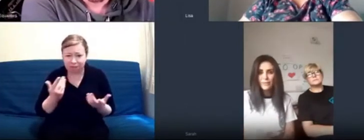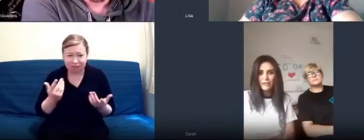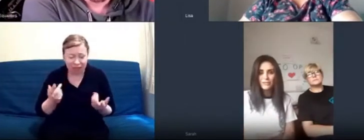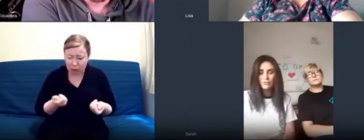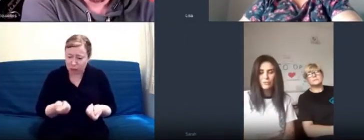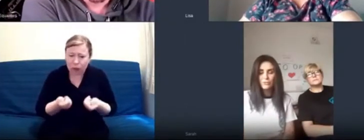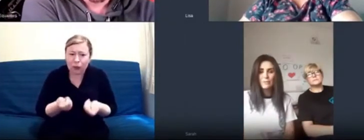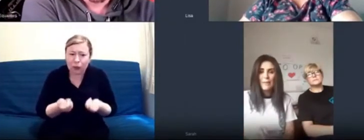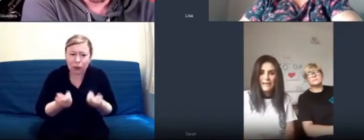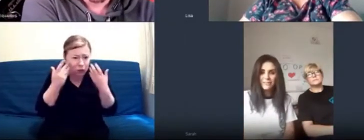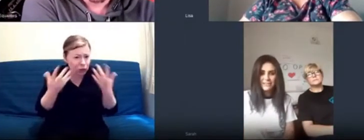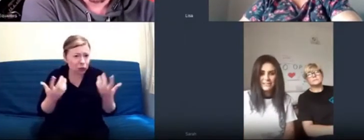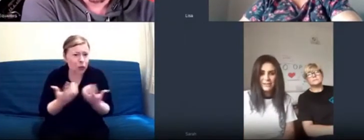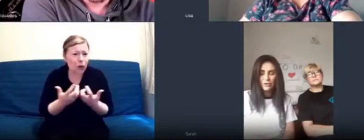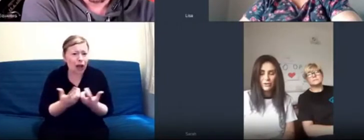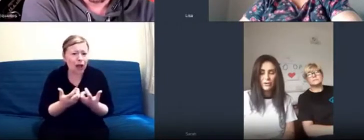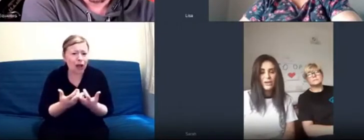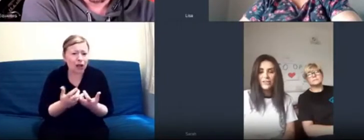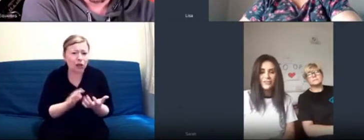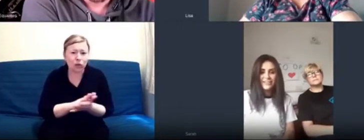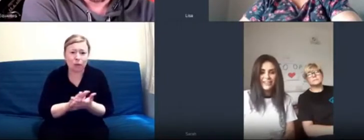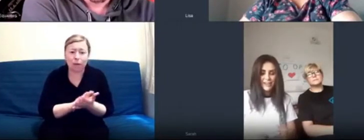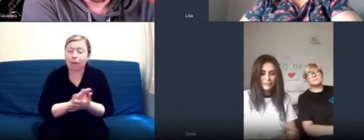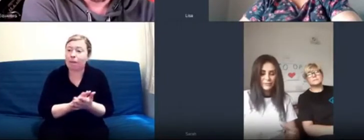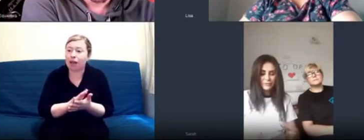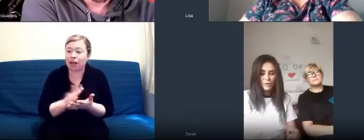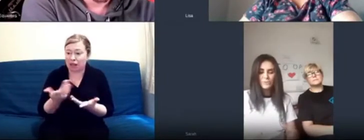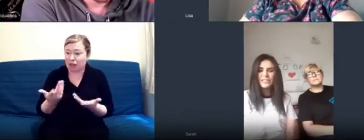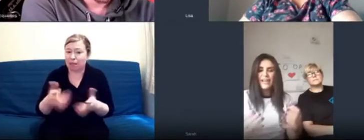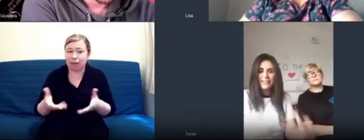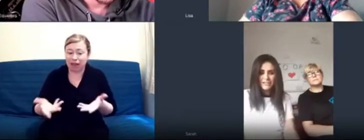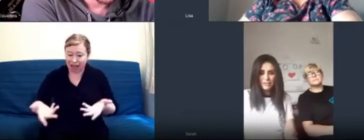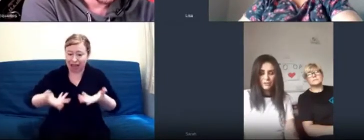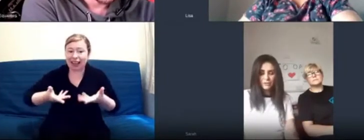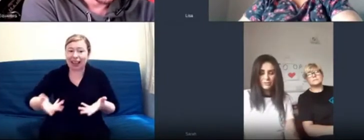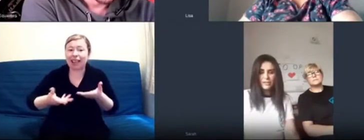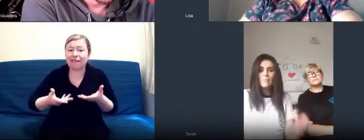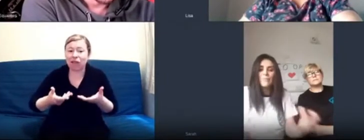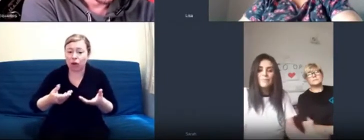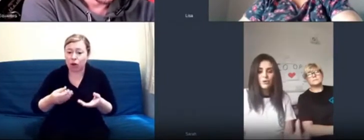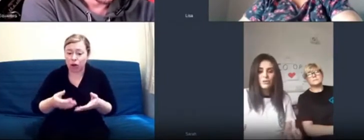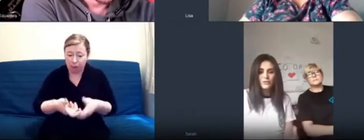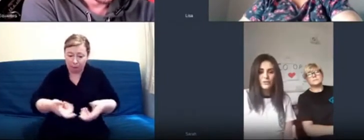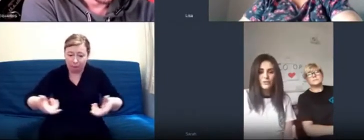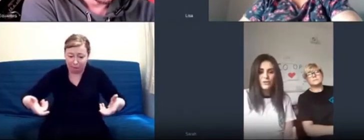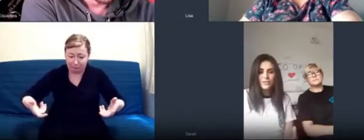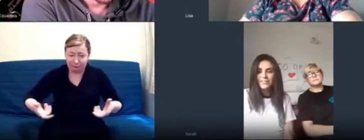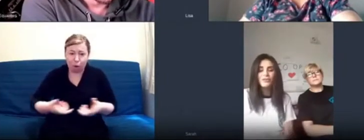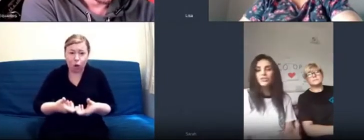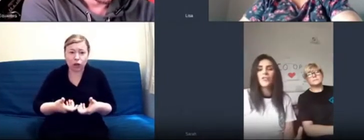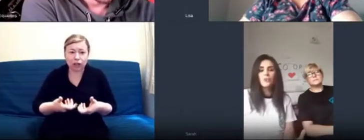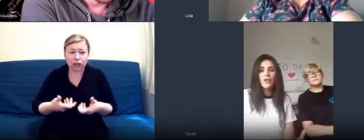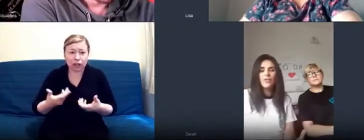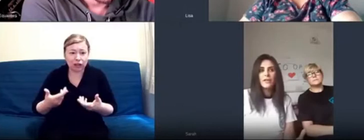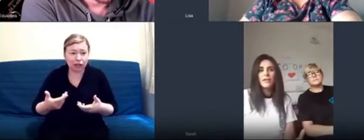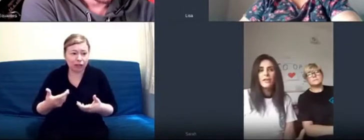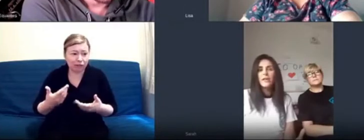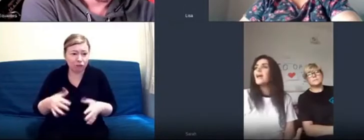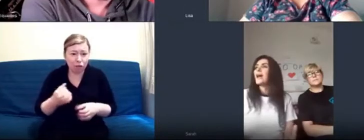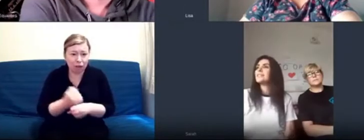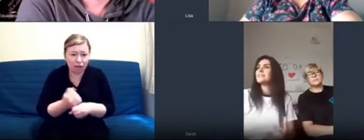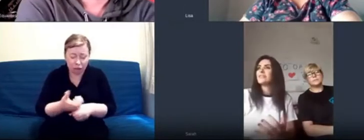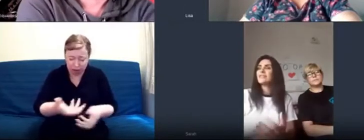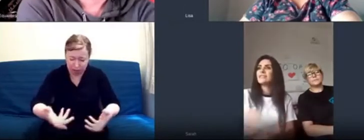this category of person were being massively let down. And really, it was almost an insult to have a big box of food that they could do nothing